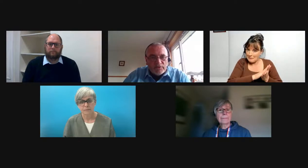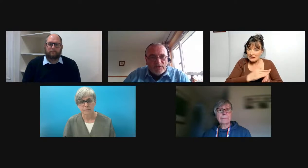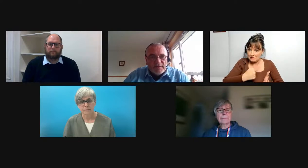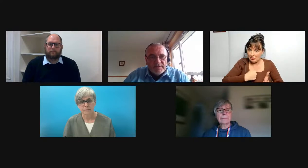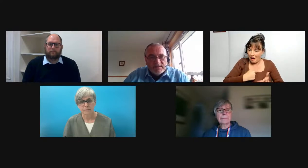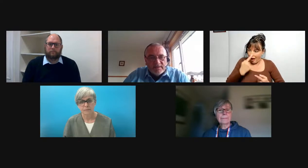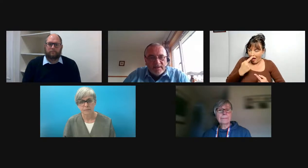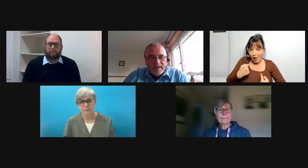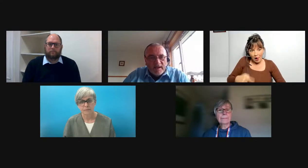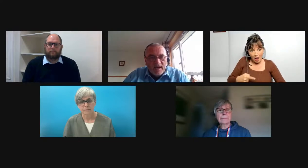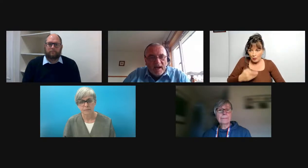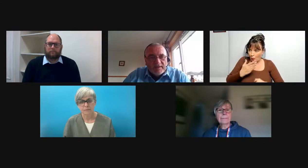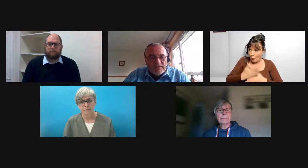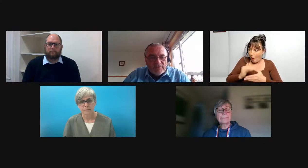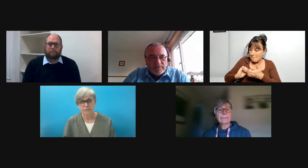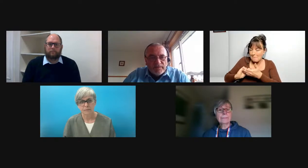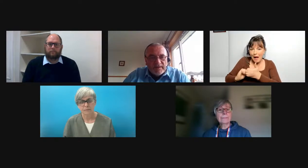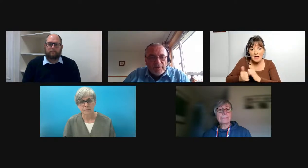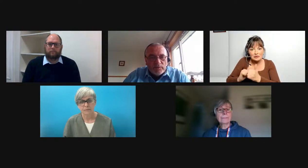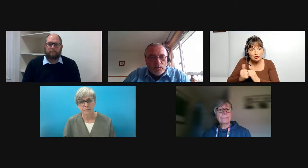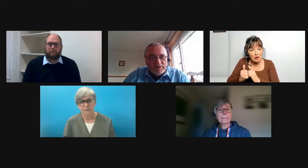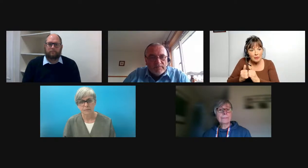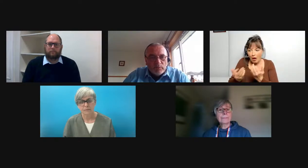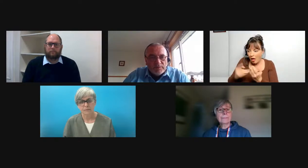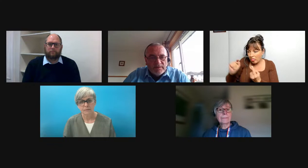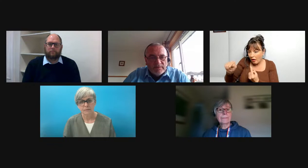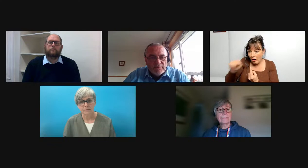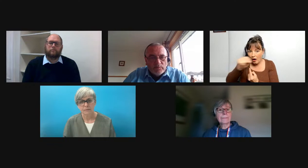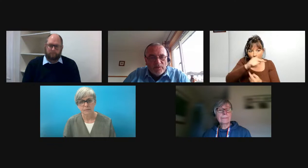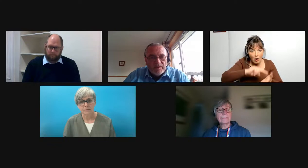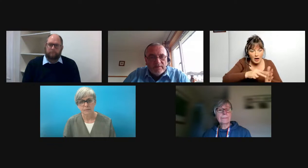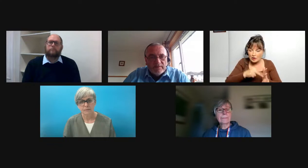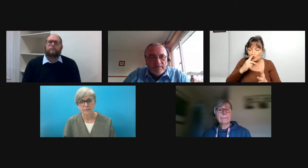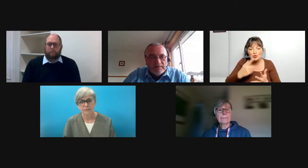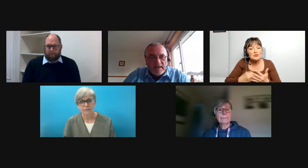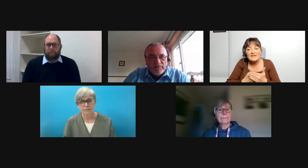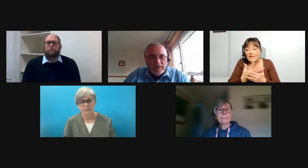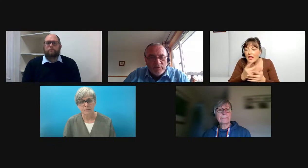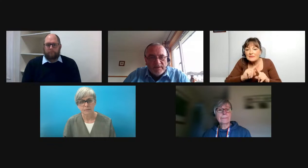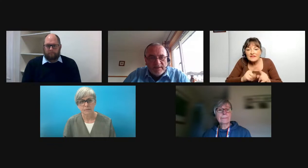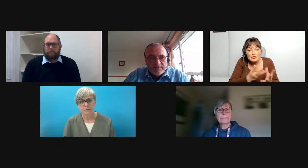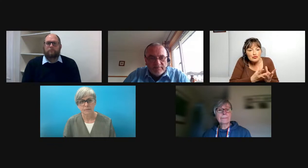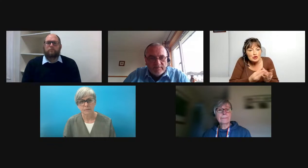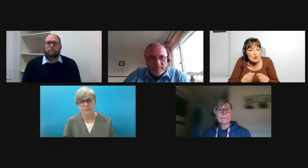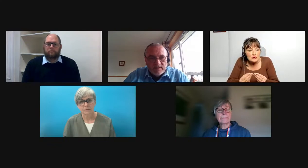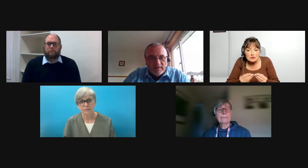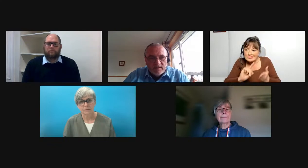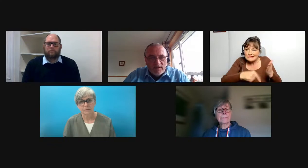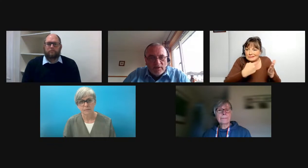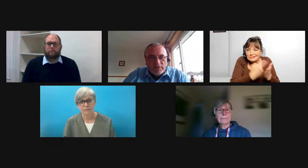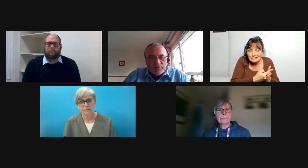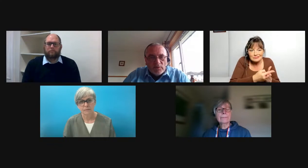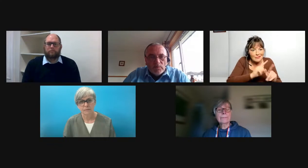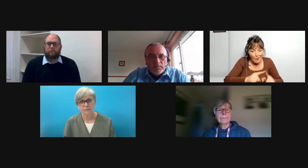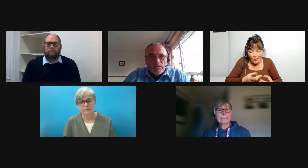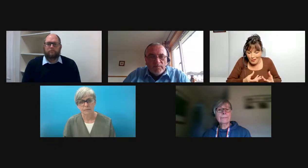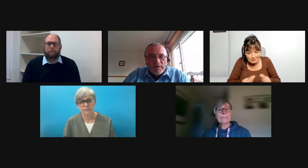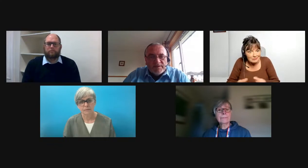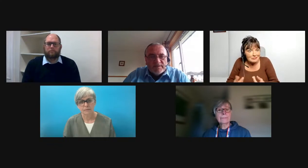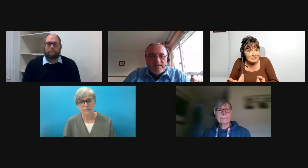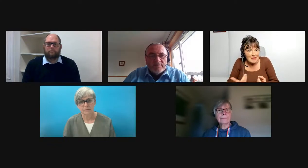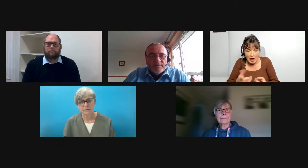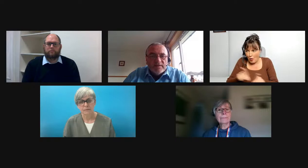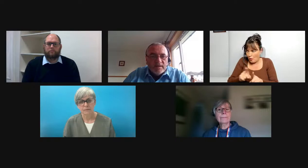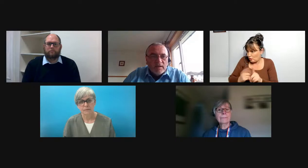develop resources and to find out what's important within the deaf community. So,